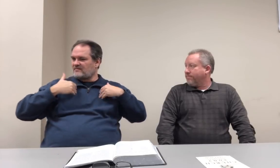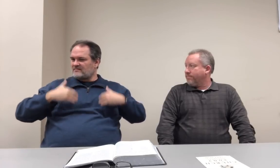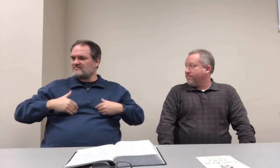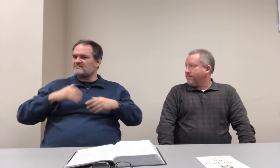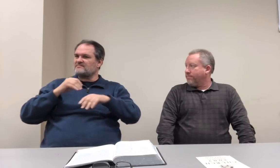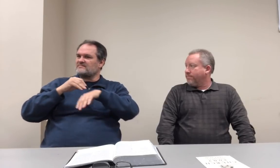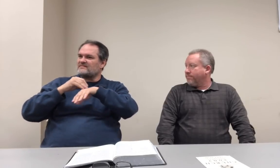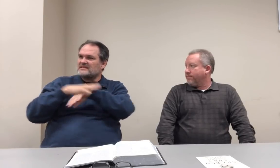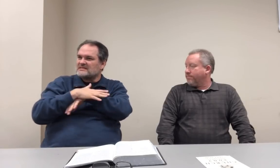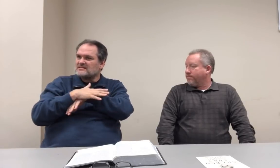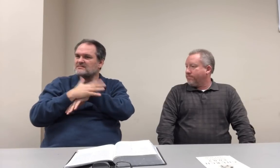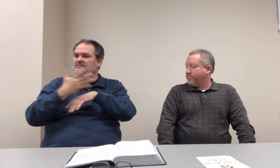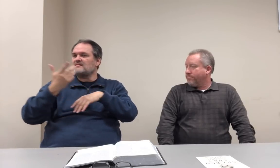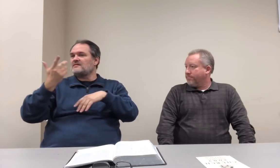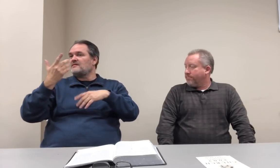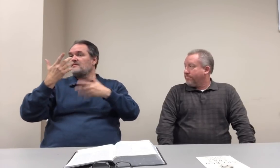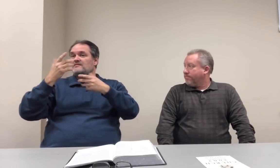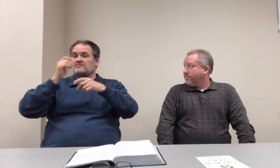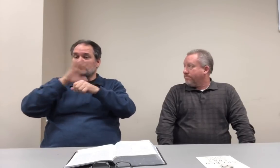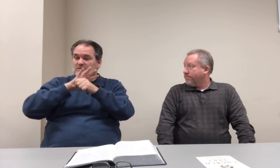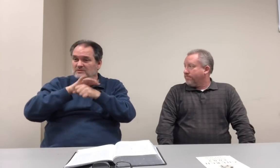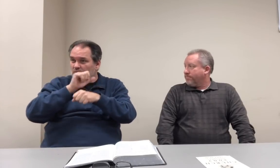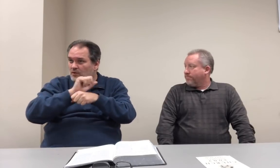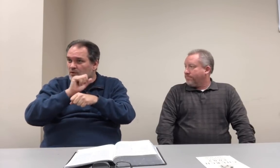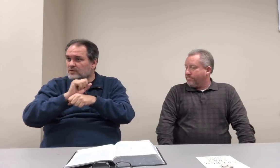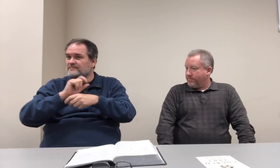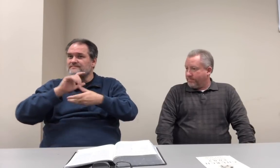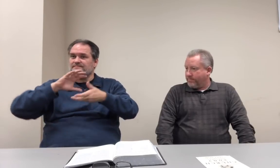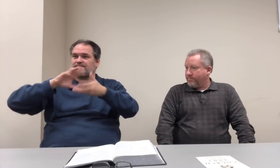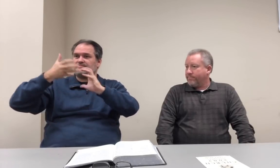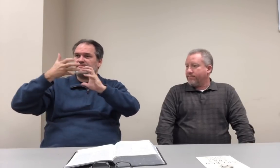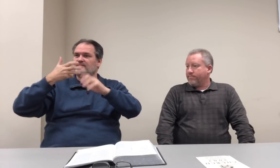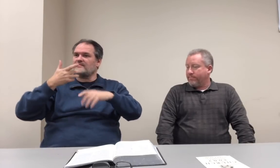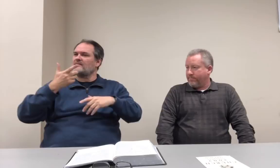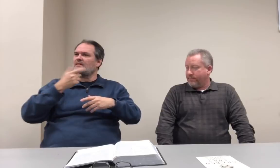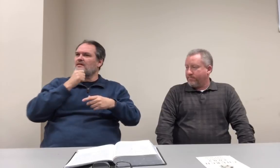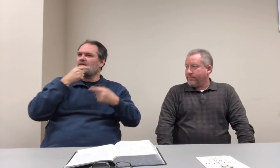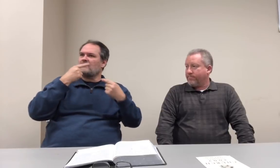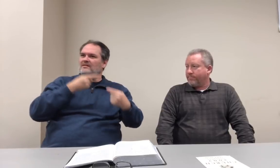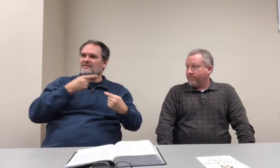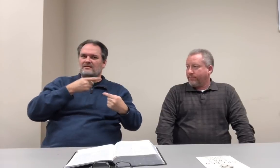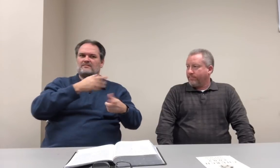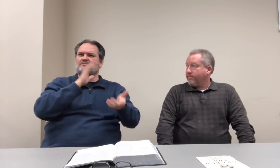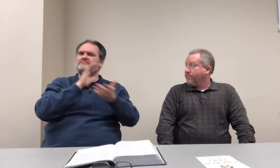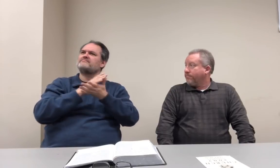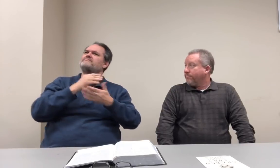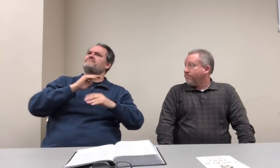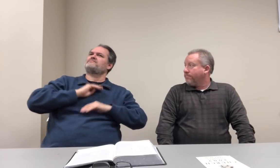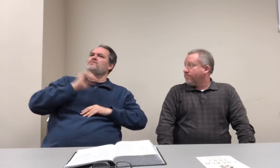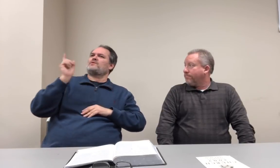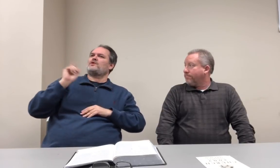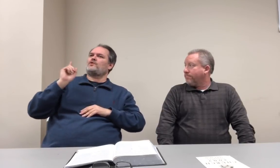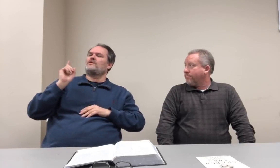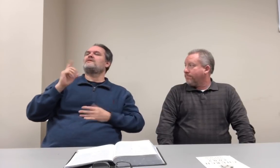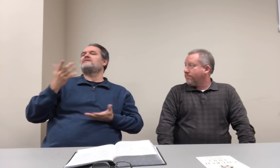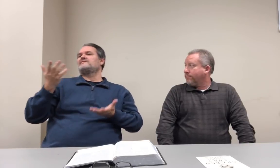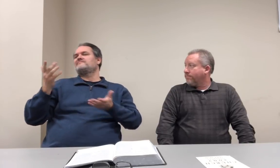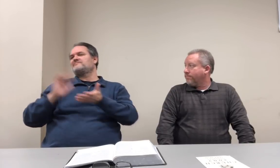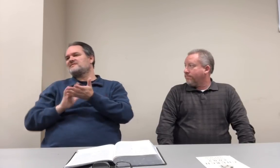move towards some application in the last few minutes. So what does the immutability have to do